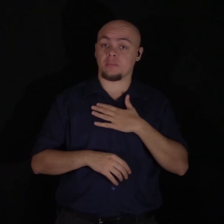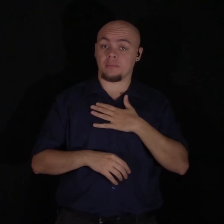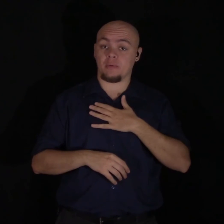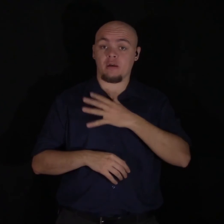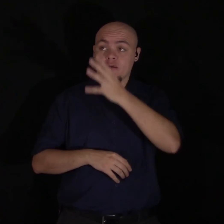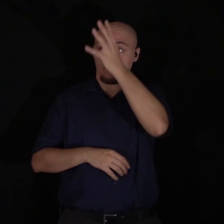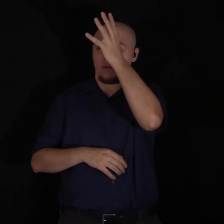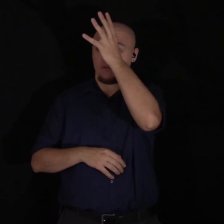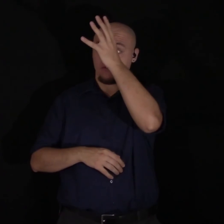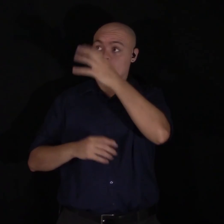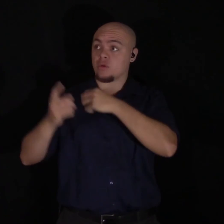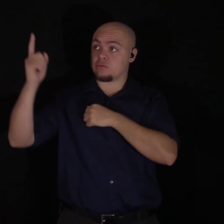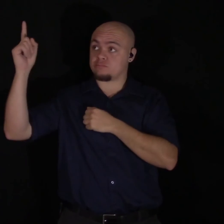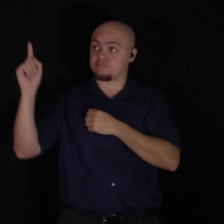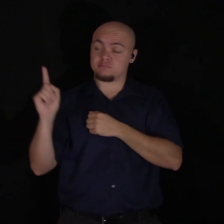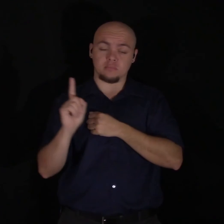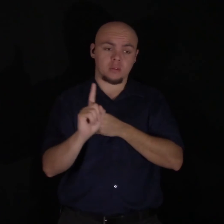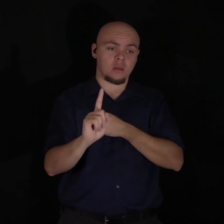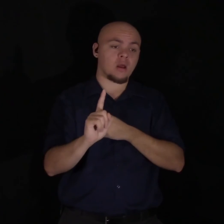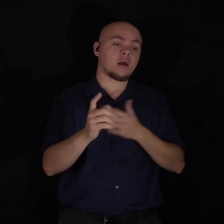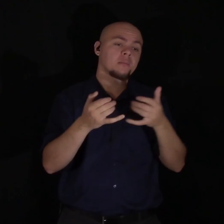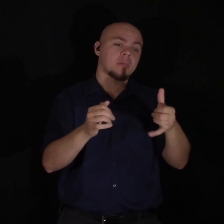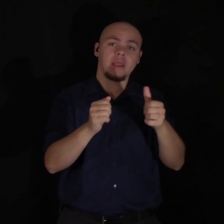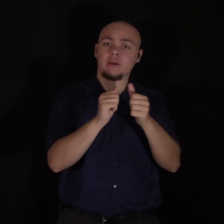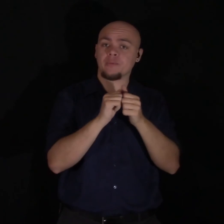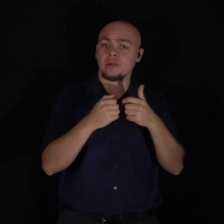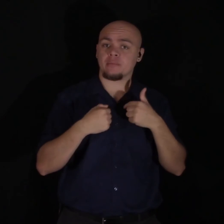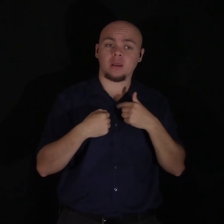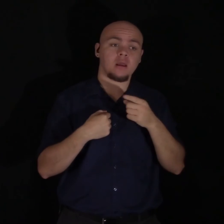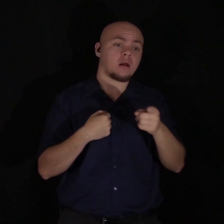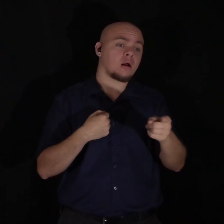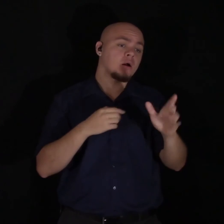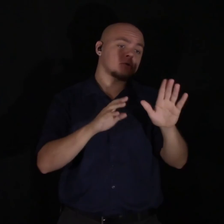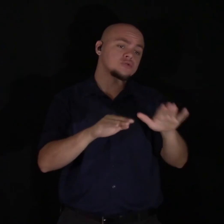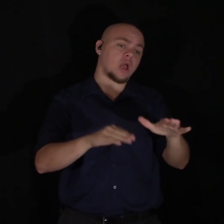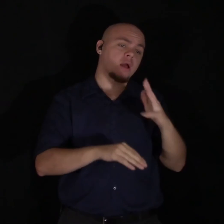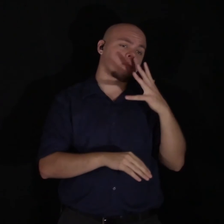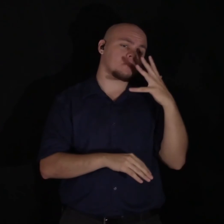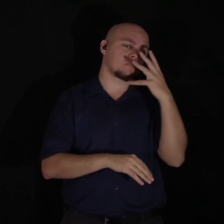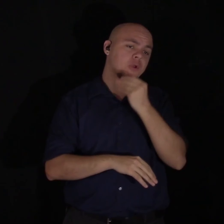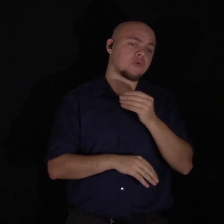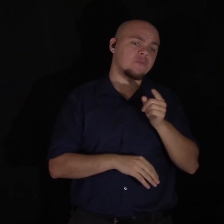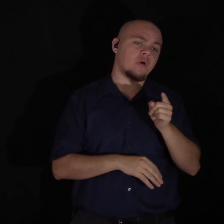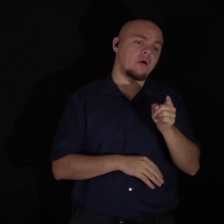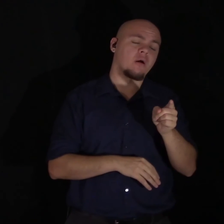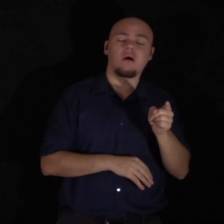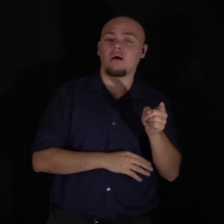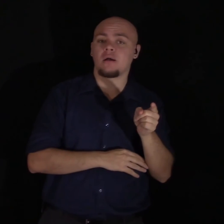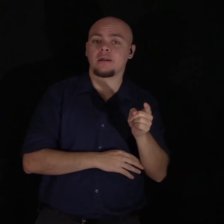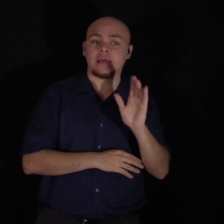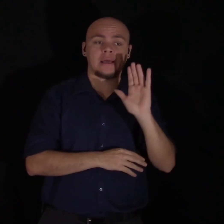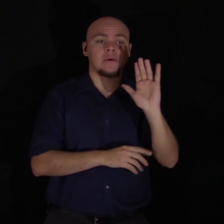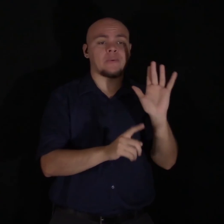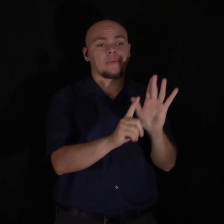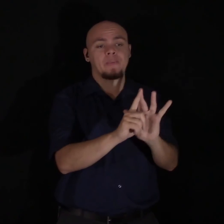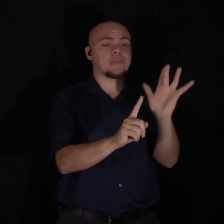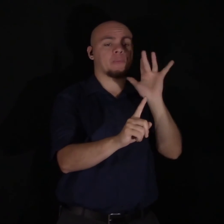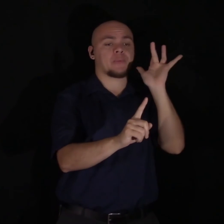our villa a child fairer than pictured cherub, a creature who seemed to share radiance from her looks, and whose form